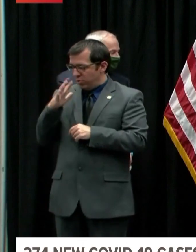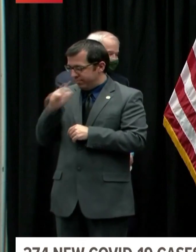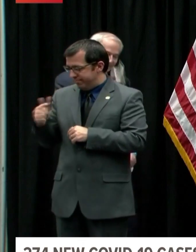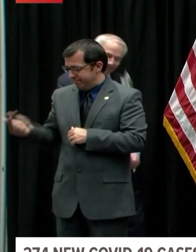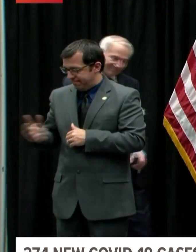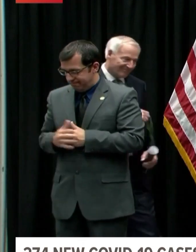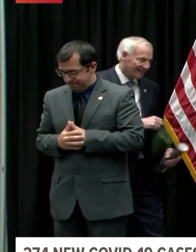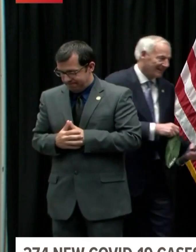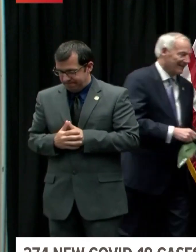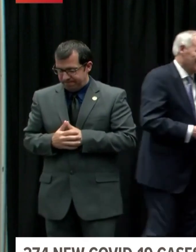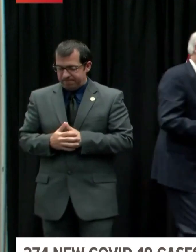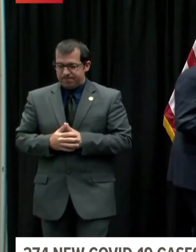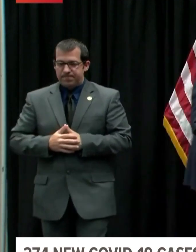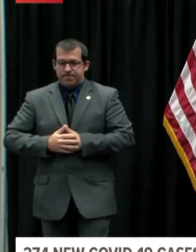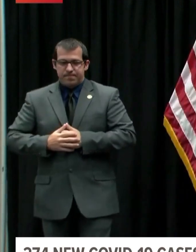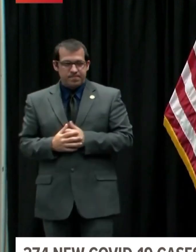to you.